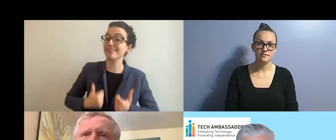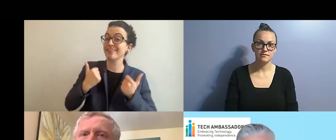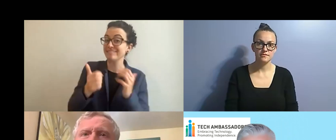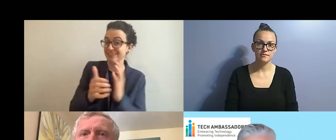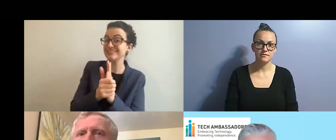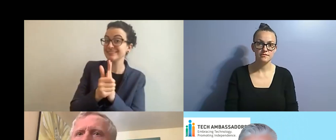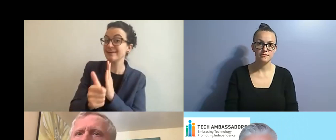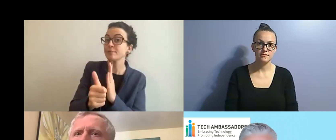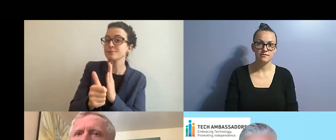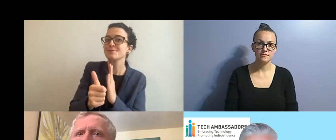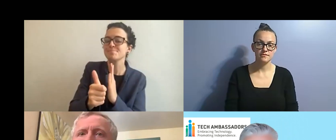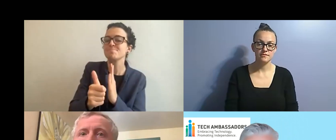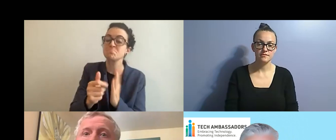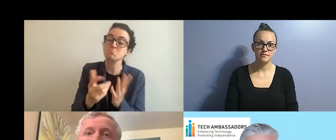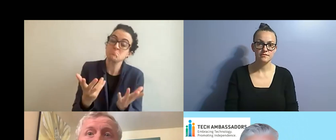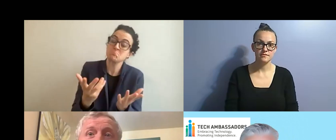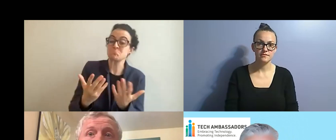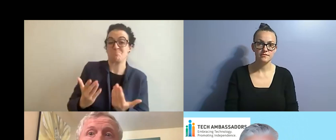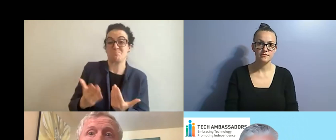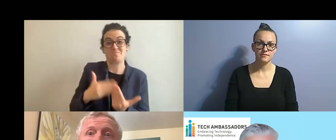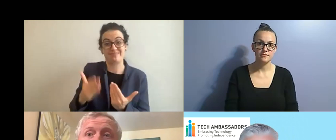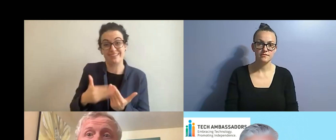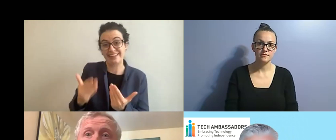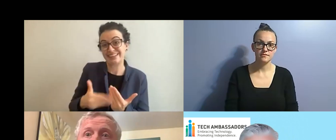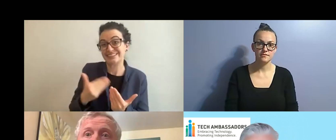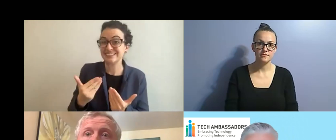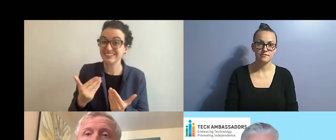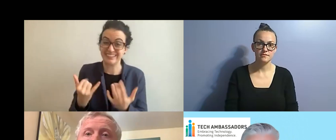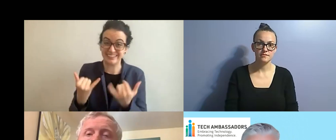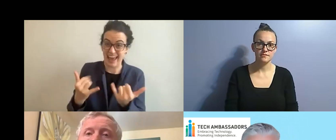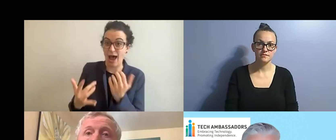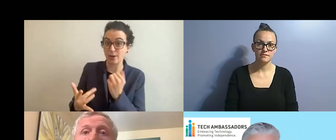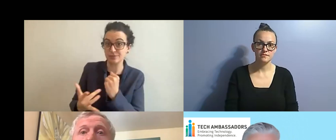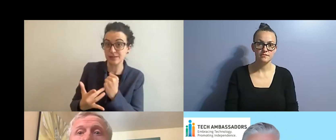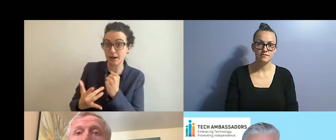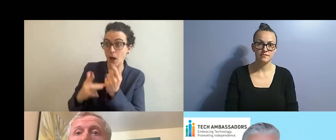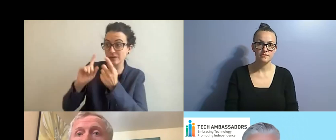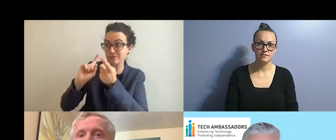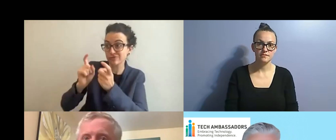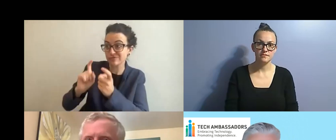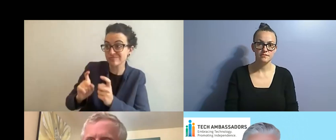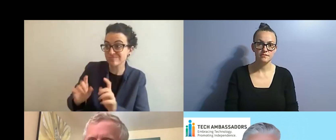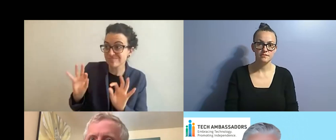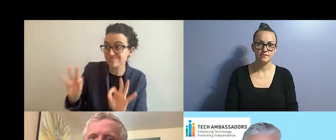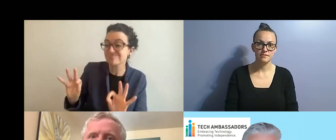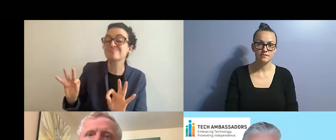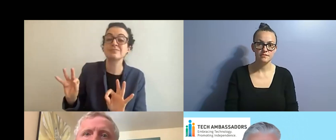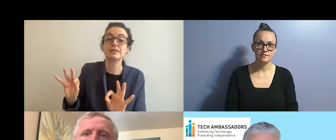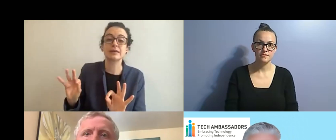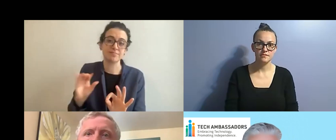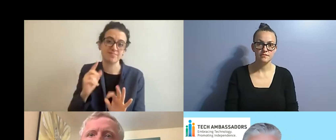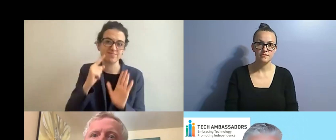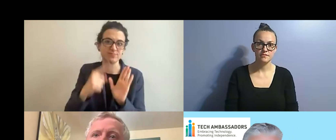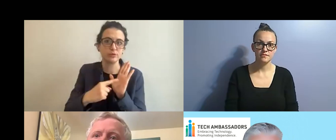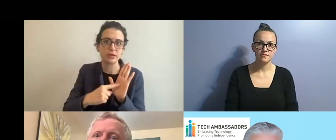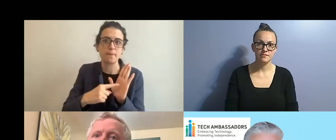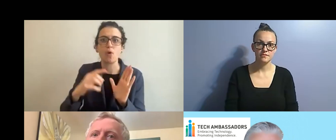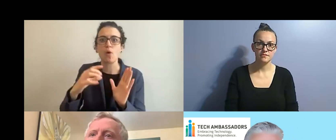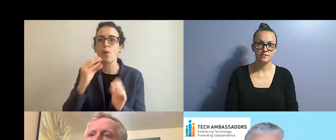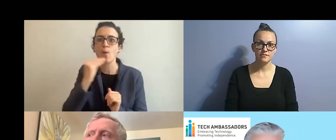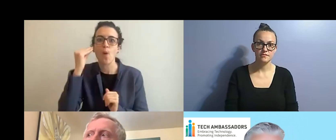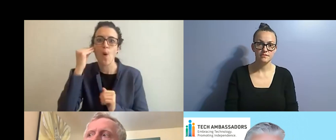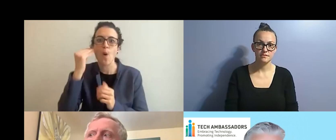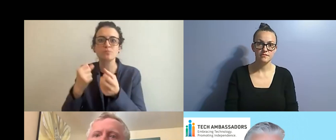it's pretty easy with technology nowadays. You got your in-home support team that can come